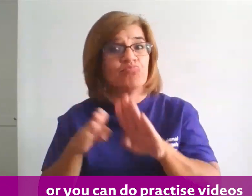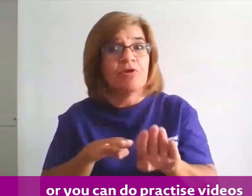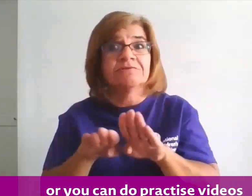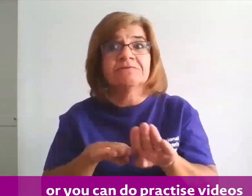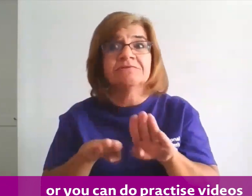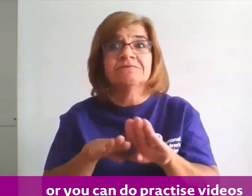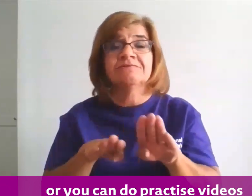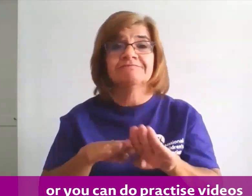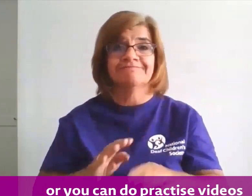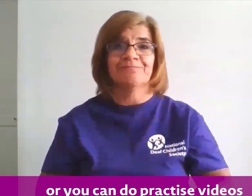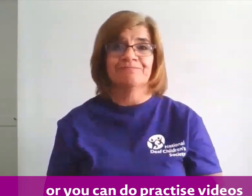well.